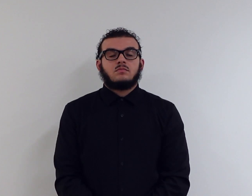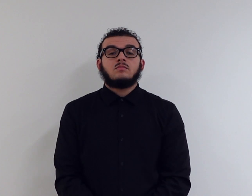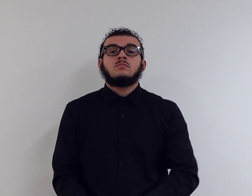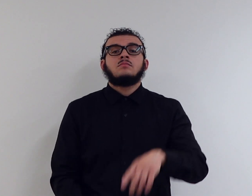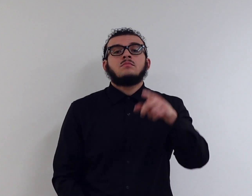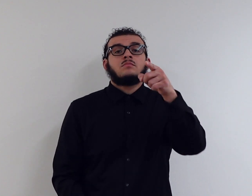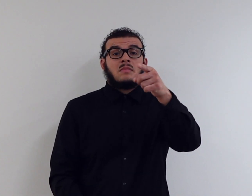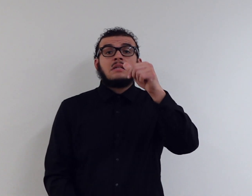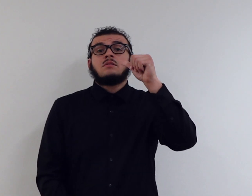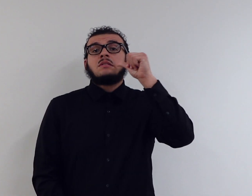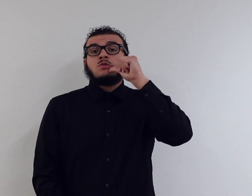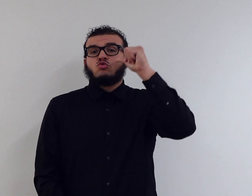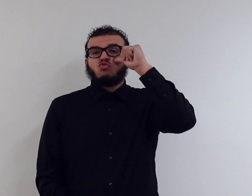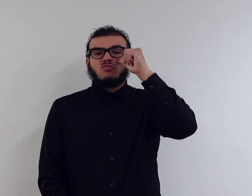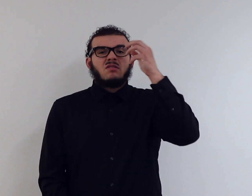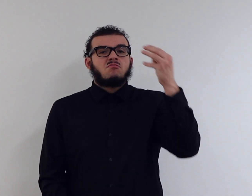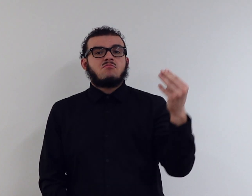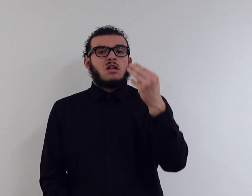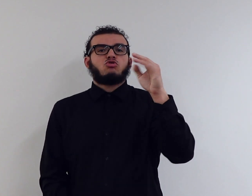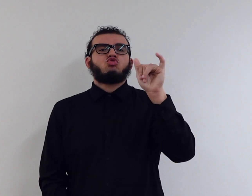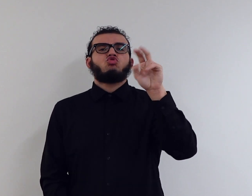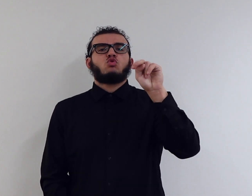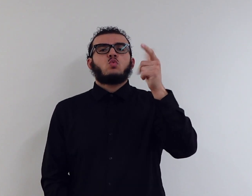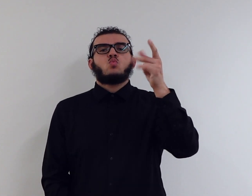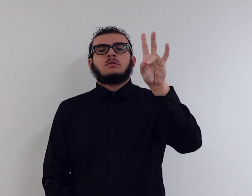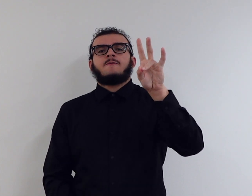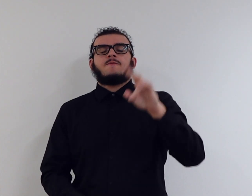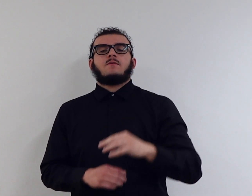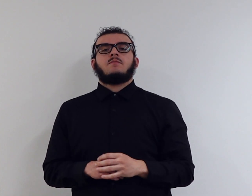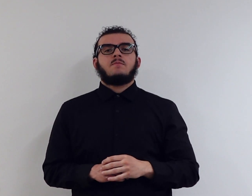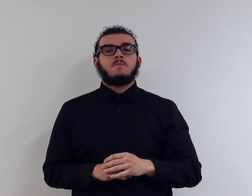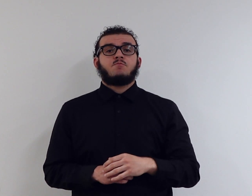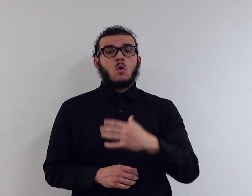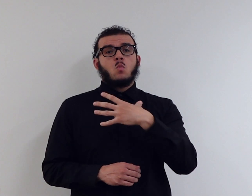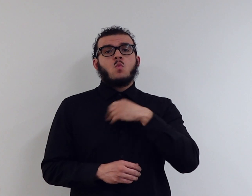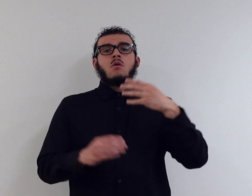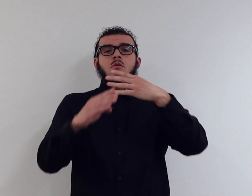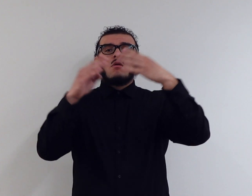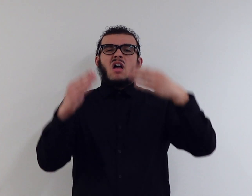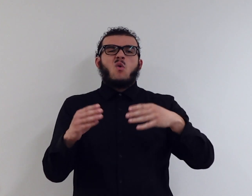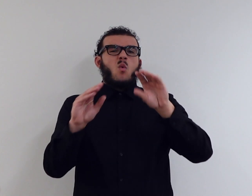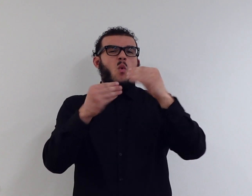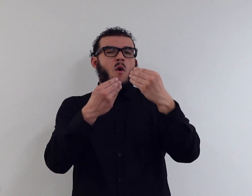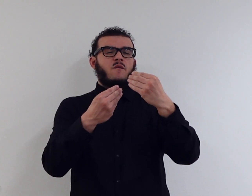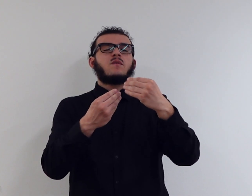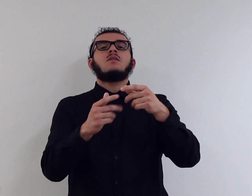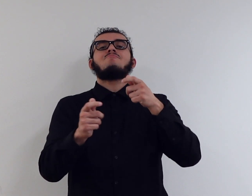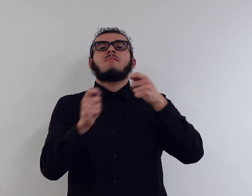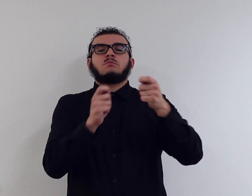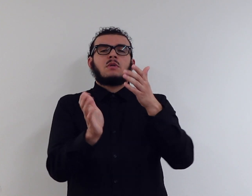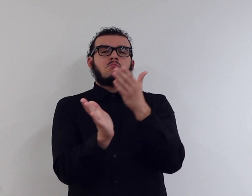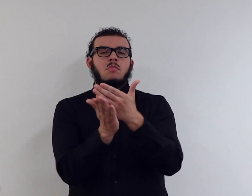Yesterday, Monday, January 27th, the White House Office of Management and Budget,